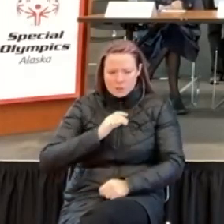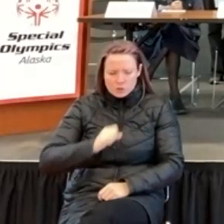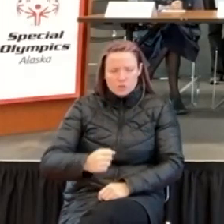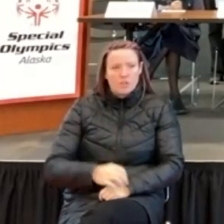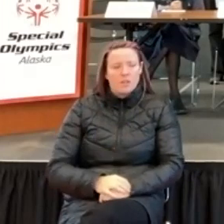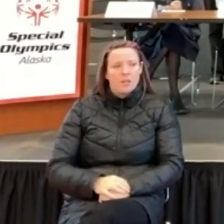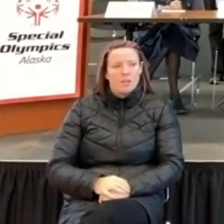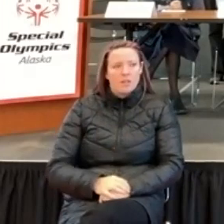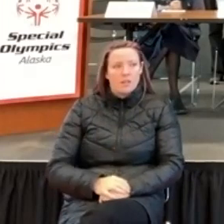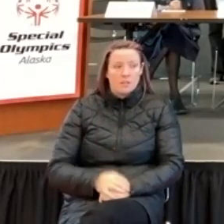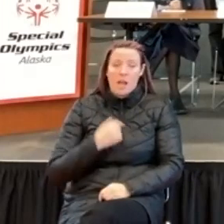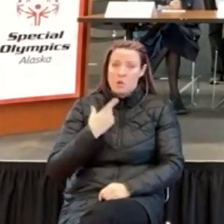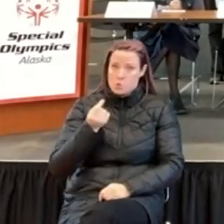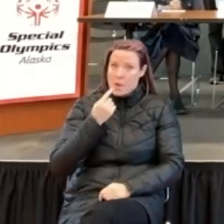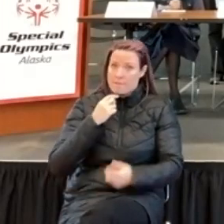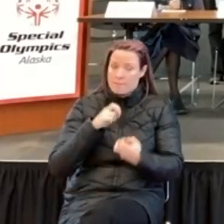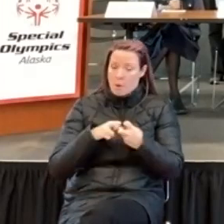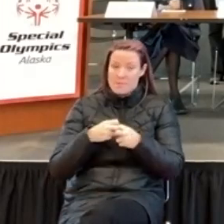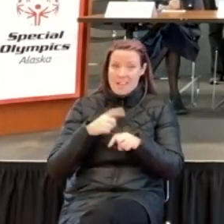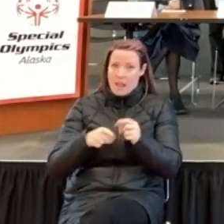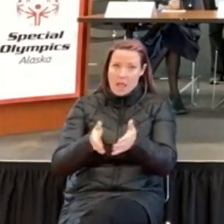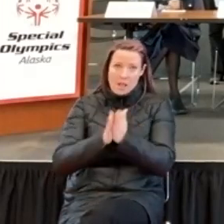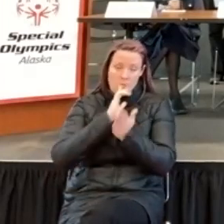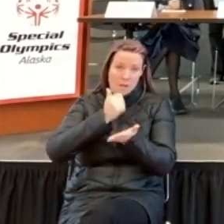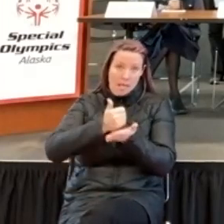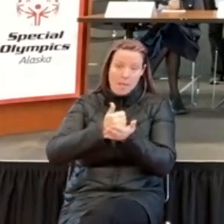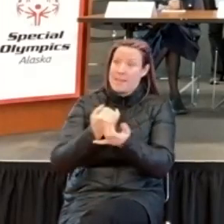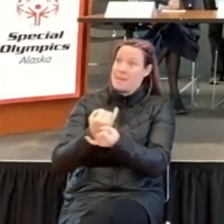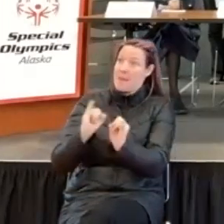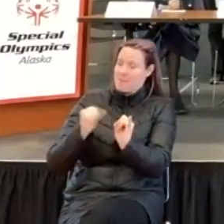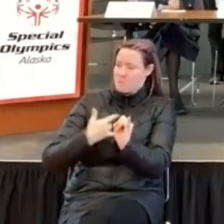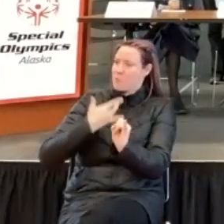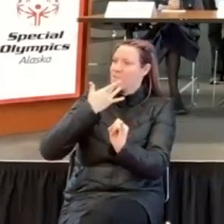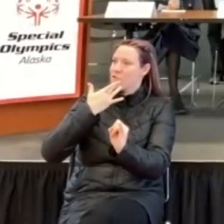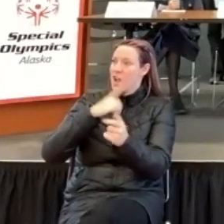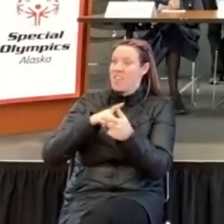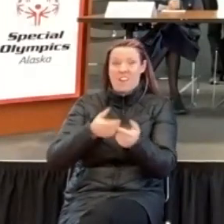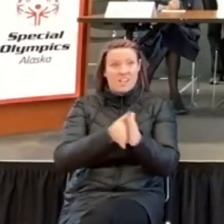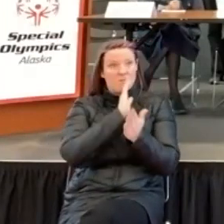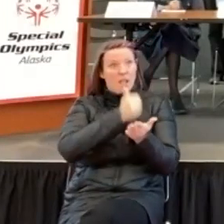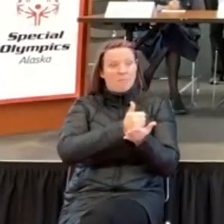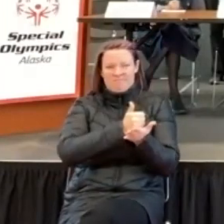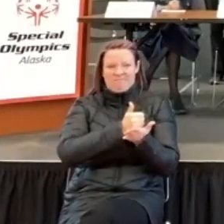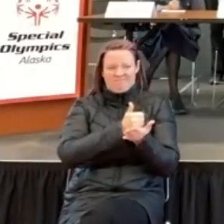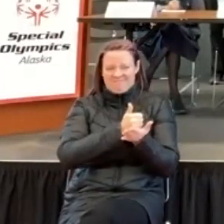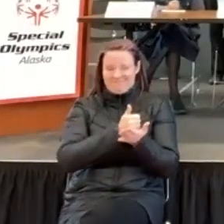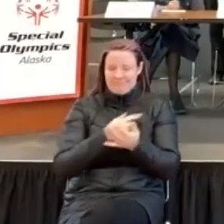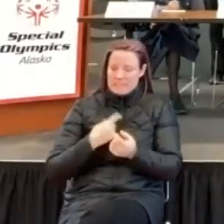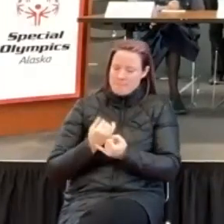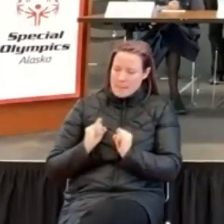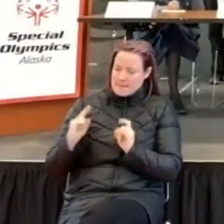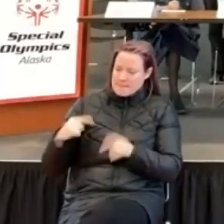So I have difficulty asking for help. I like being independent. I've been independent for a lot of years.